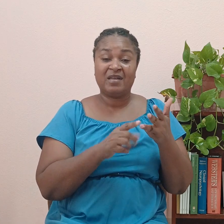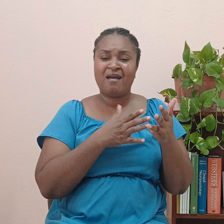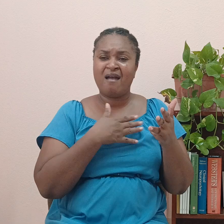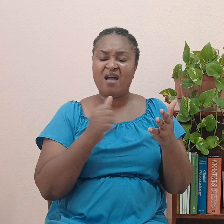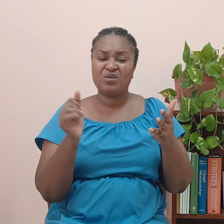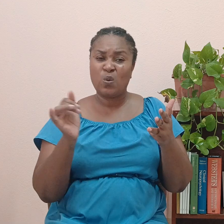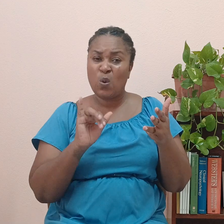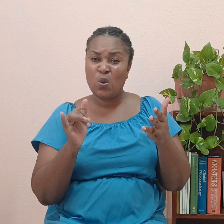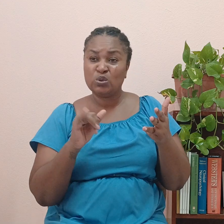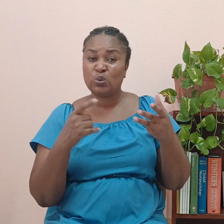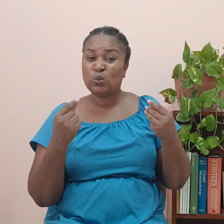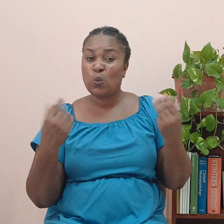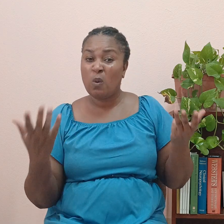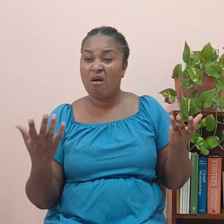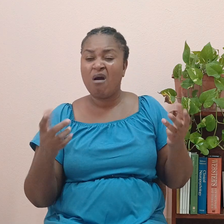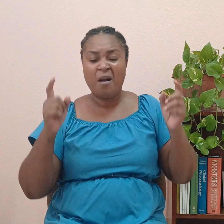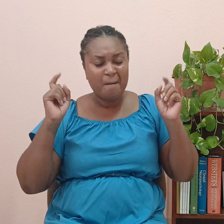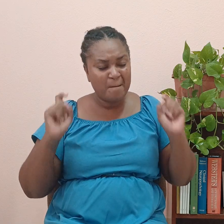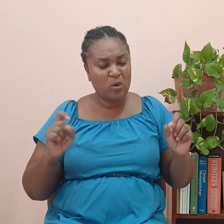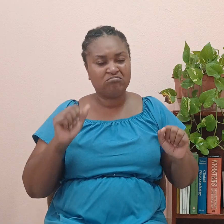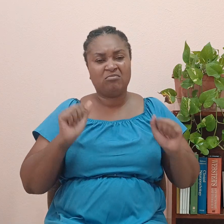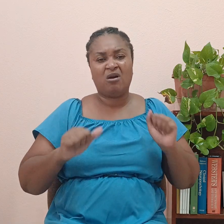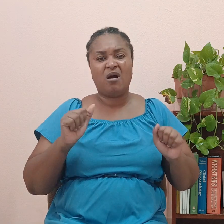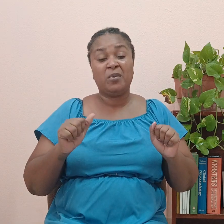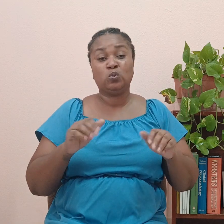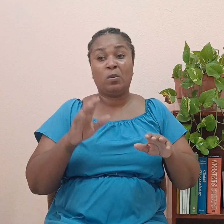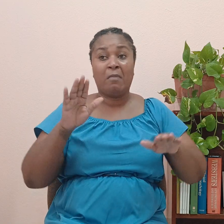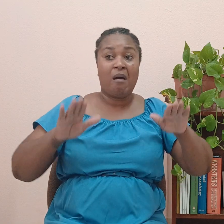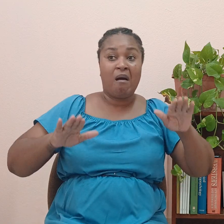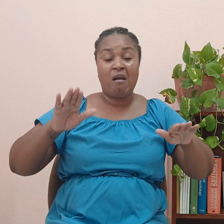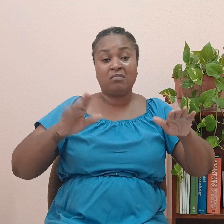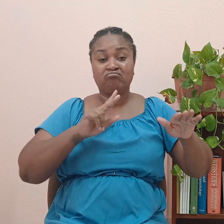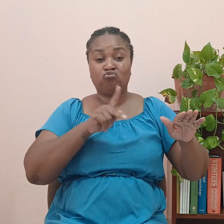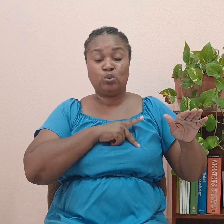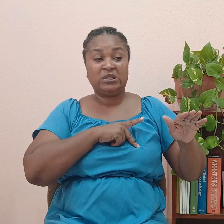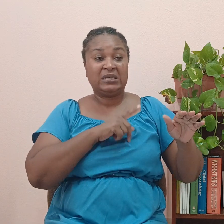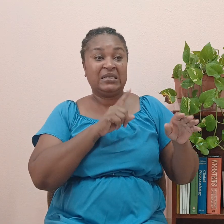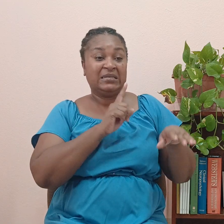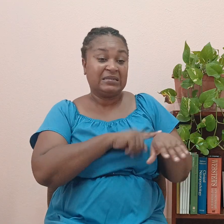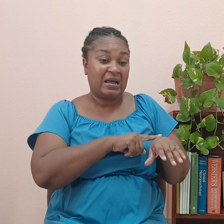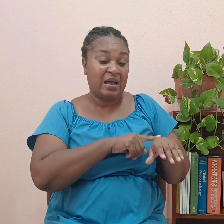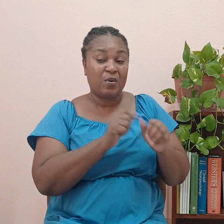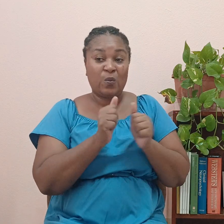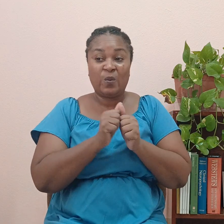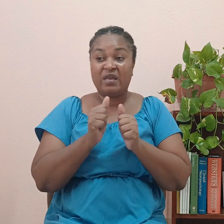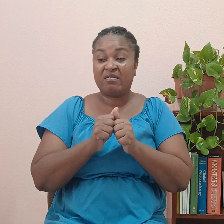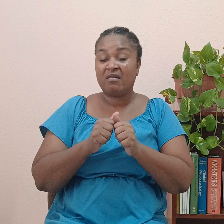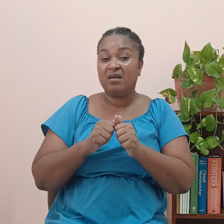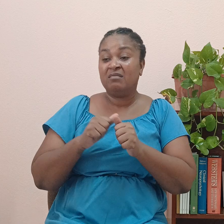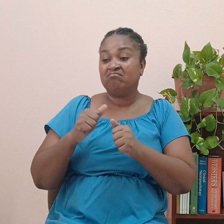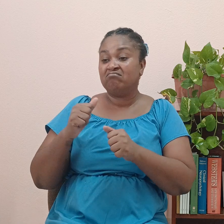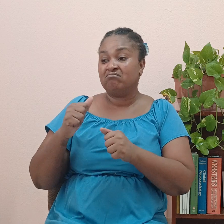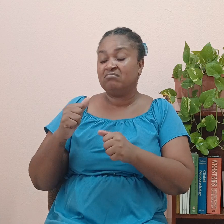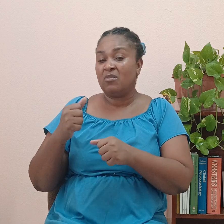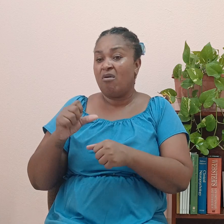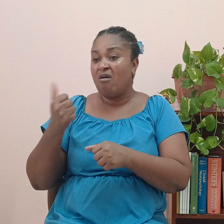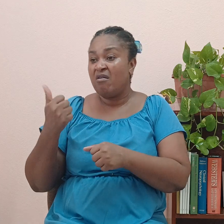balance personal time with obligations outside oneself